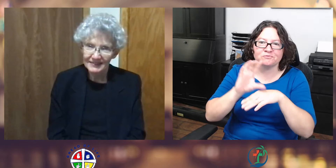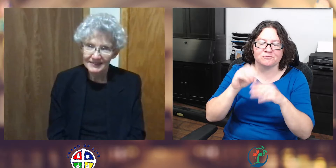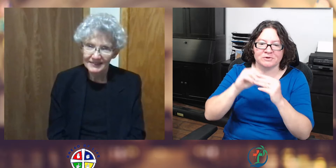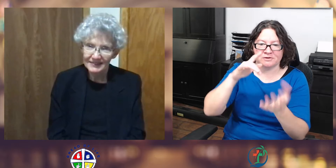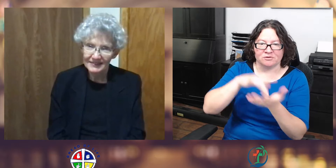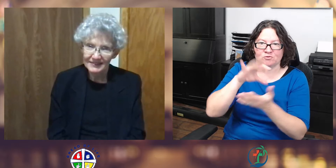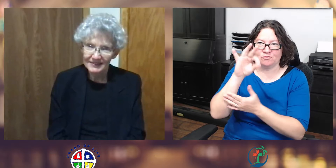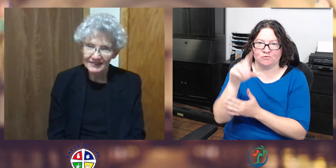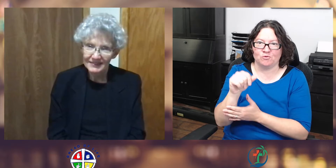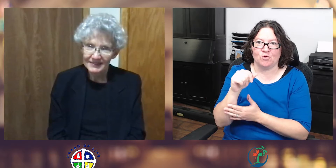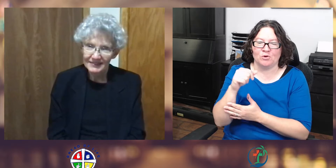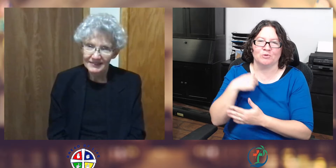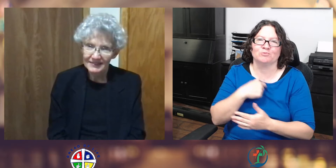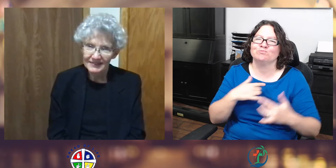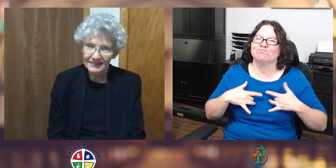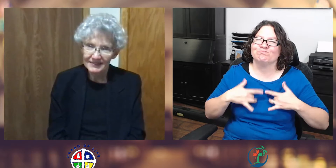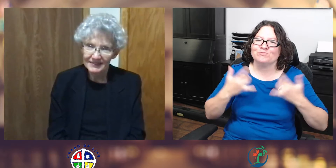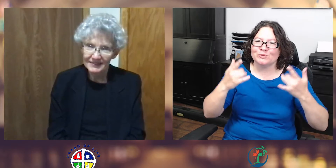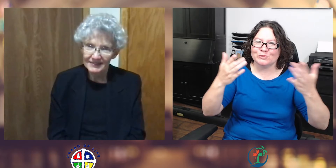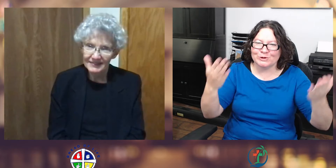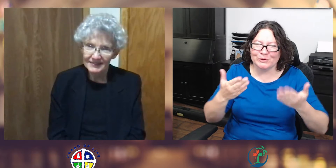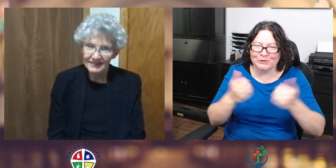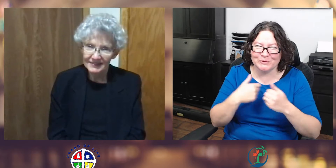Protects your hands.